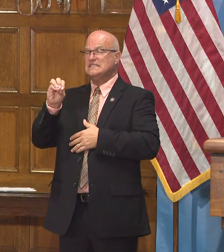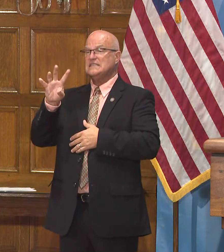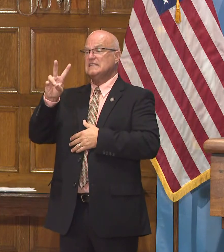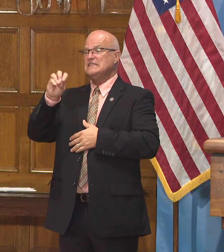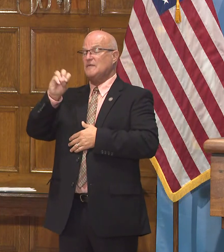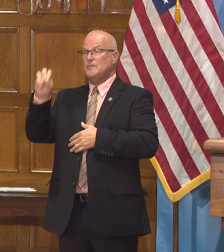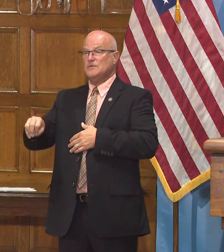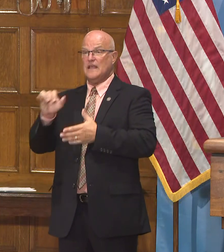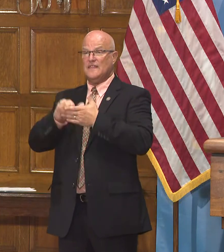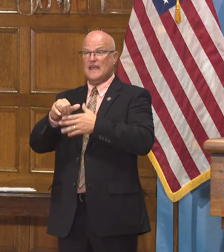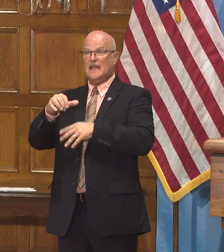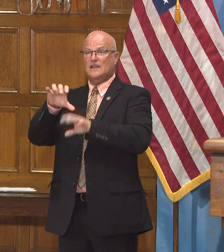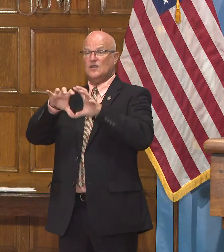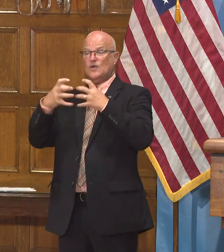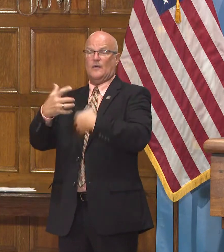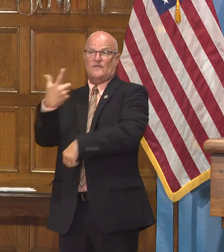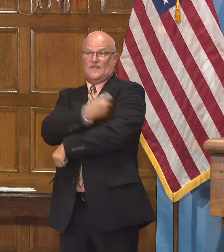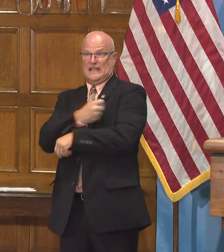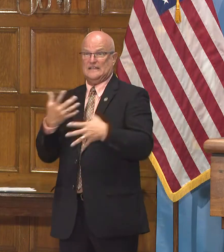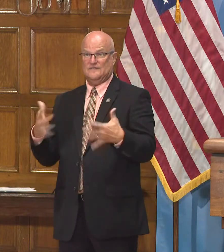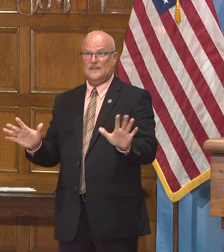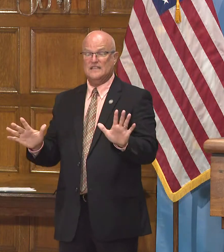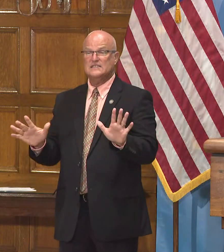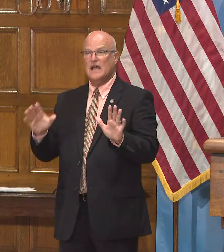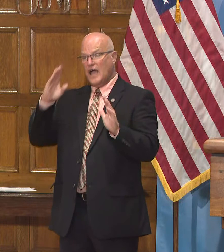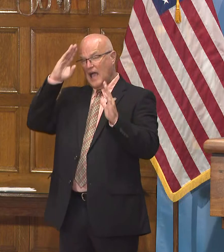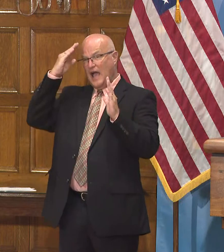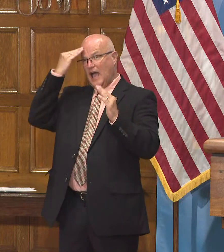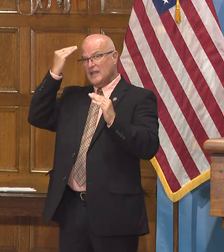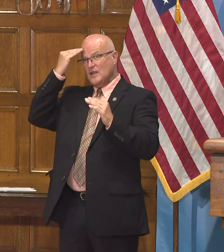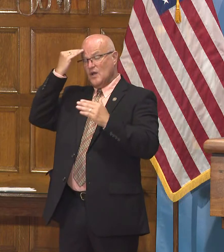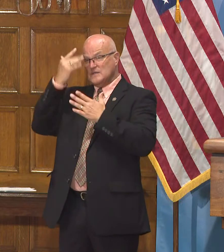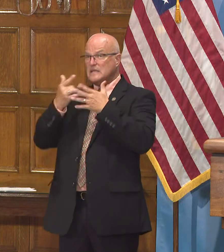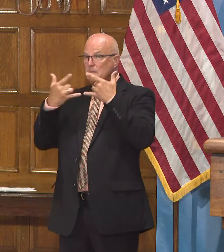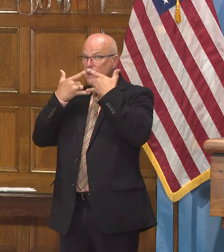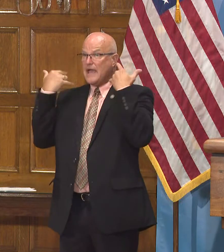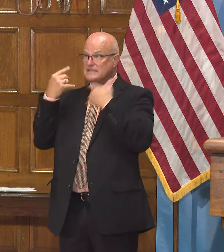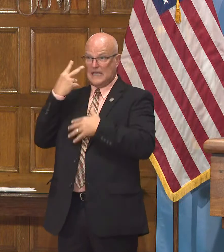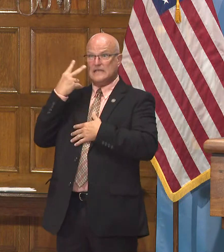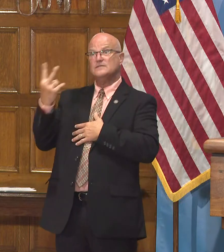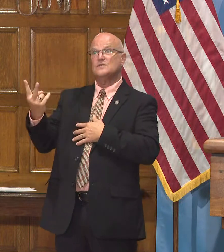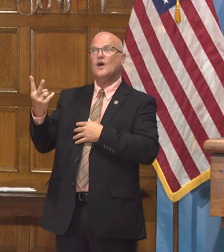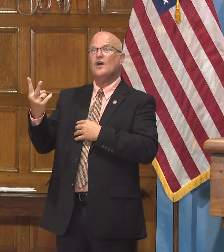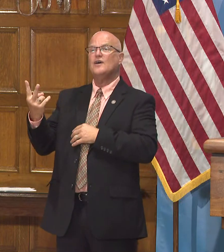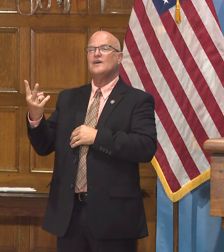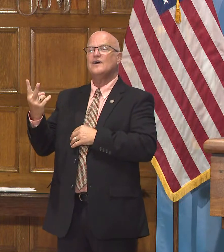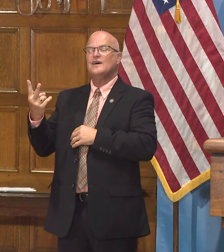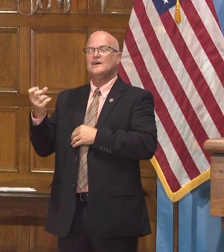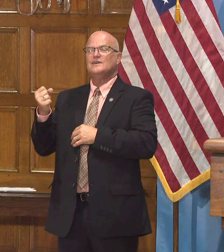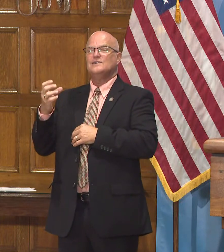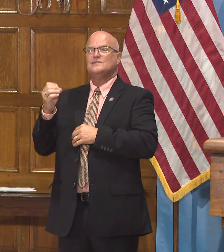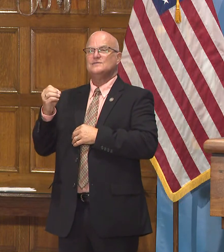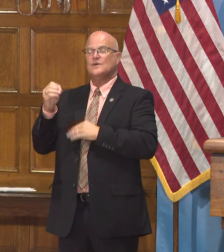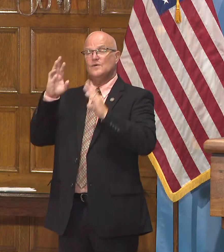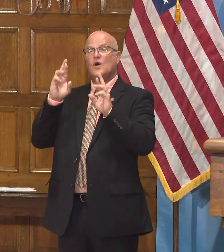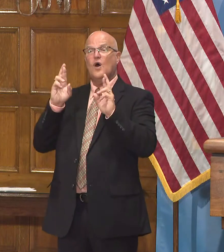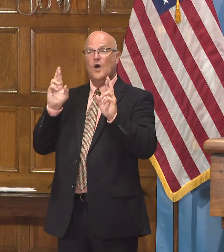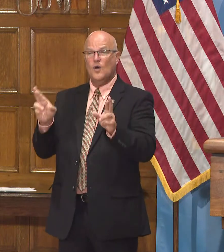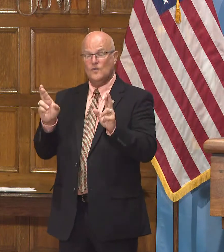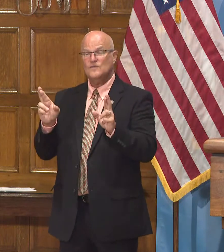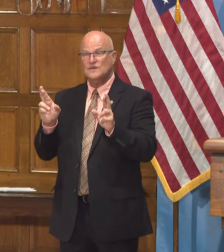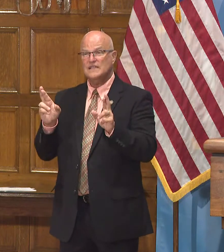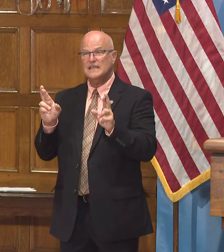60-70% of that crowd was vaccinated. I know that there were some masks that were worn. I've seen that, so